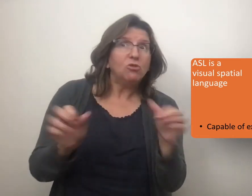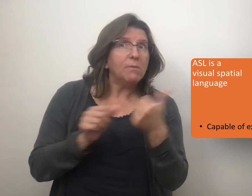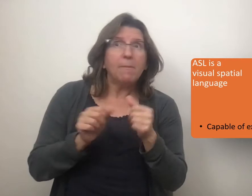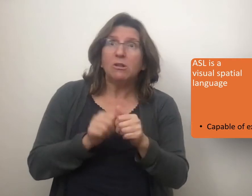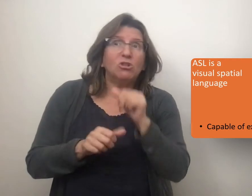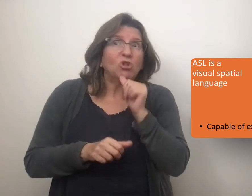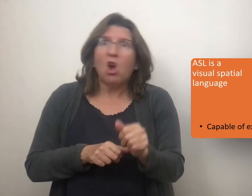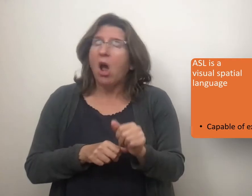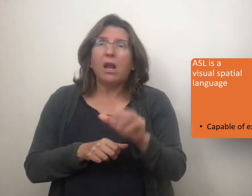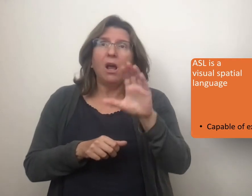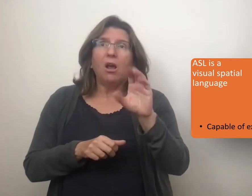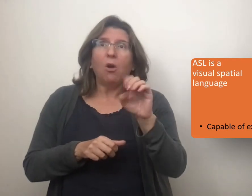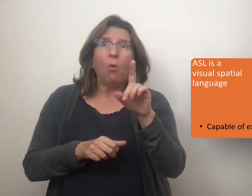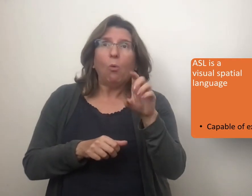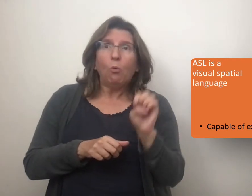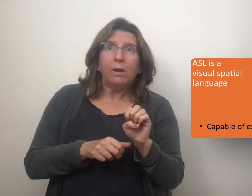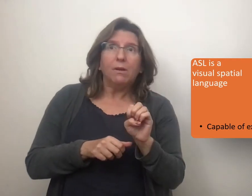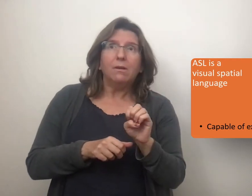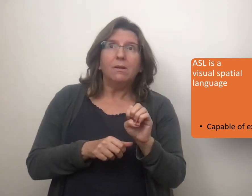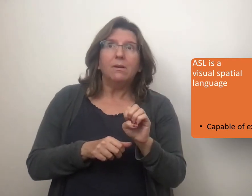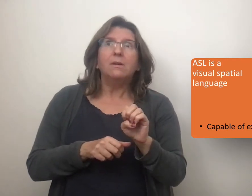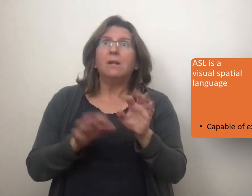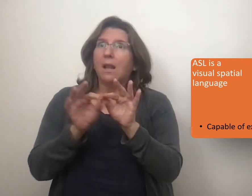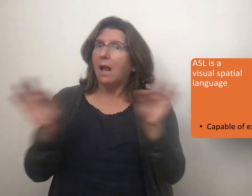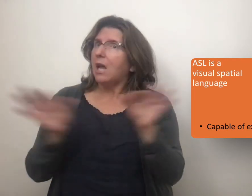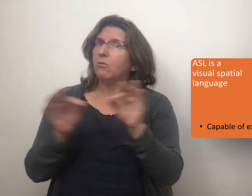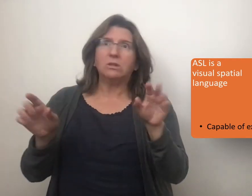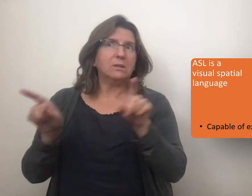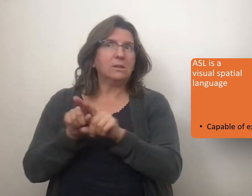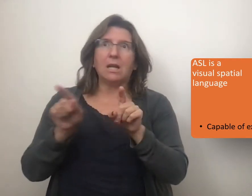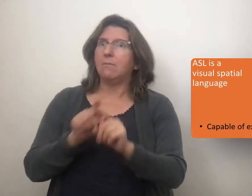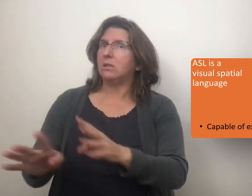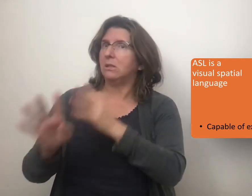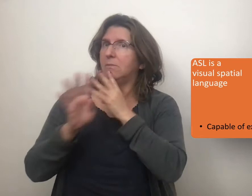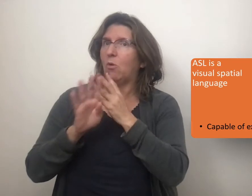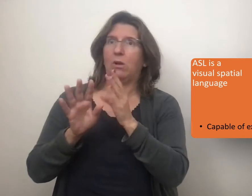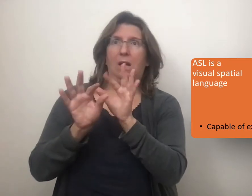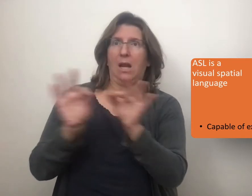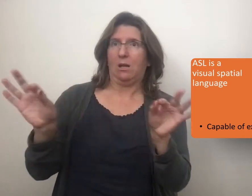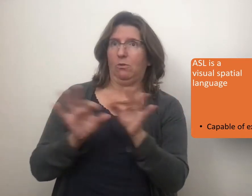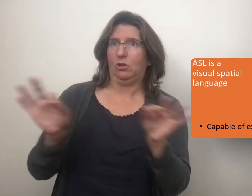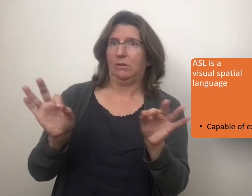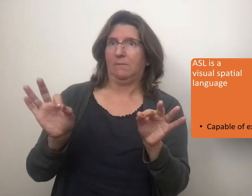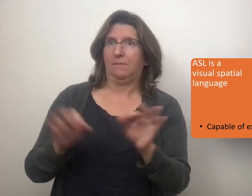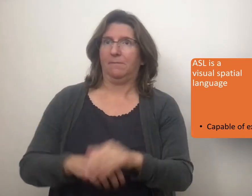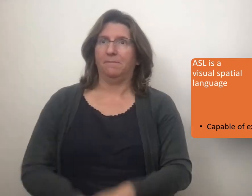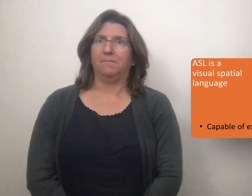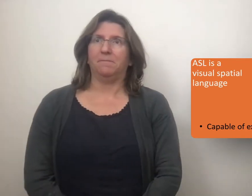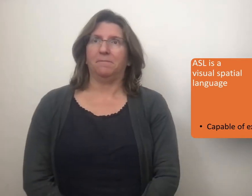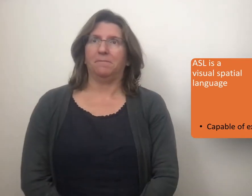It is not a code with limited functions. It is a fully evolved language capable of fulfilling the same functions of